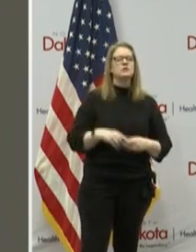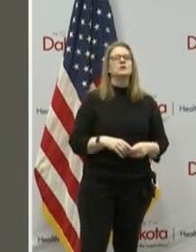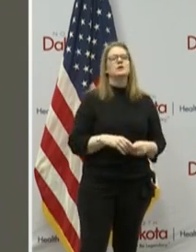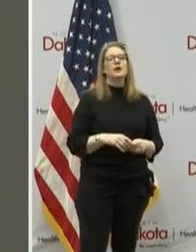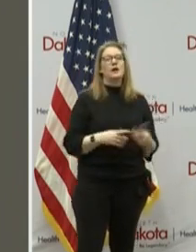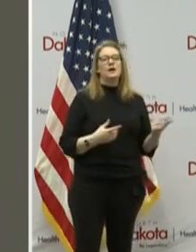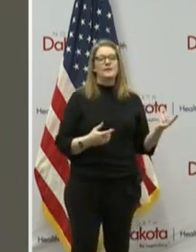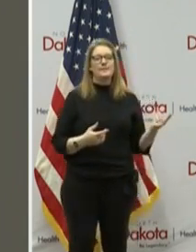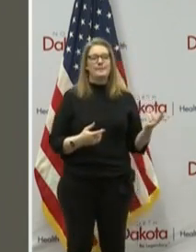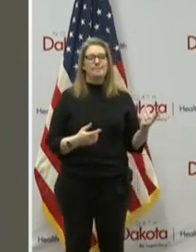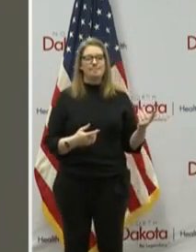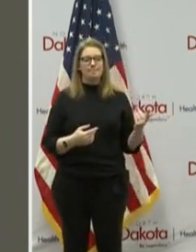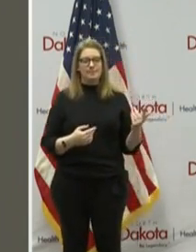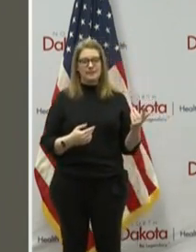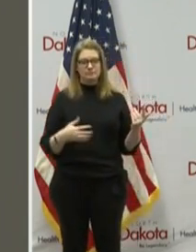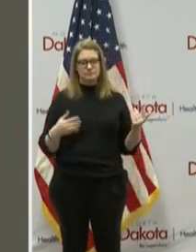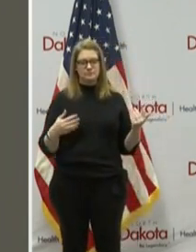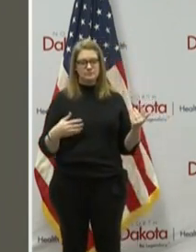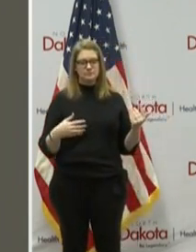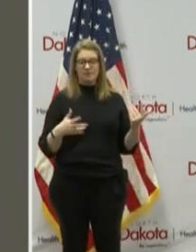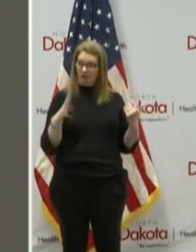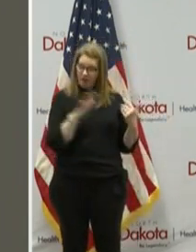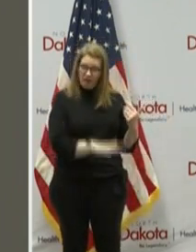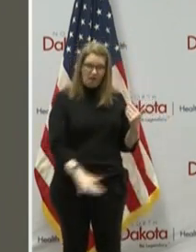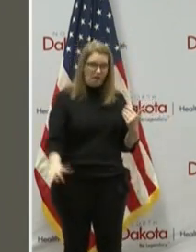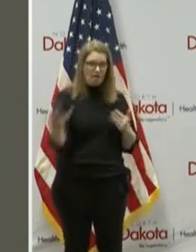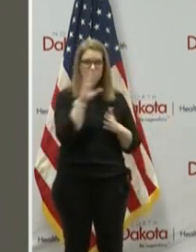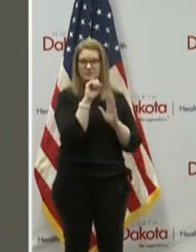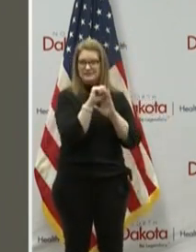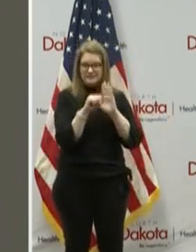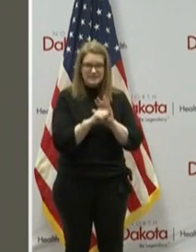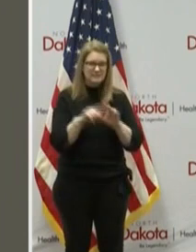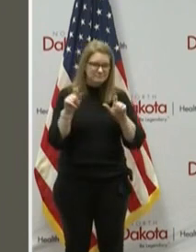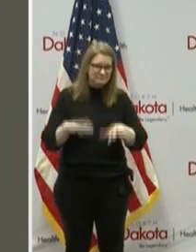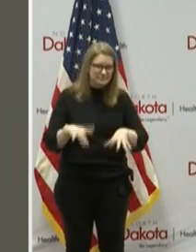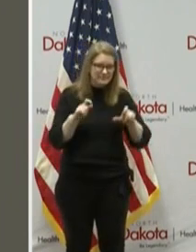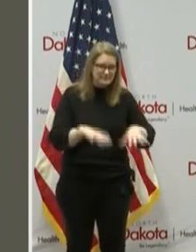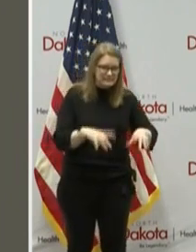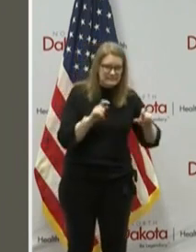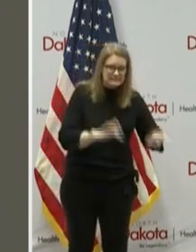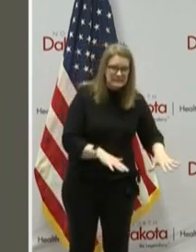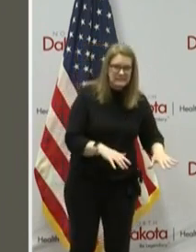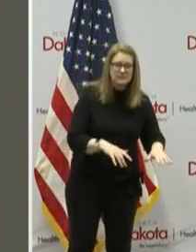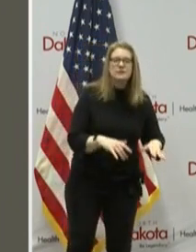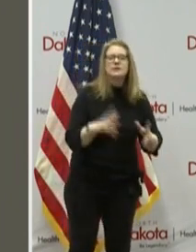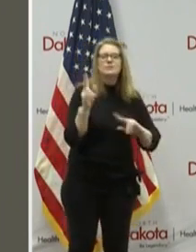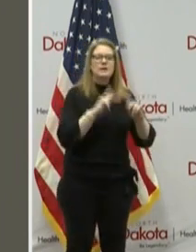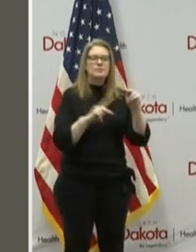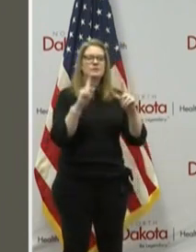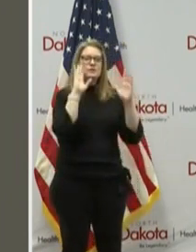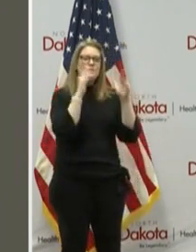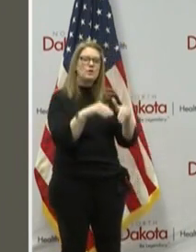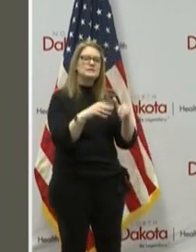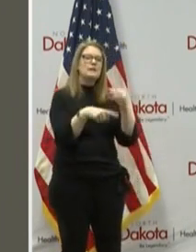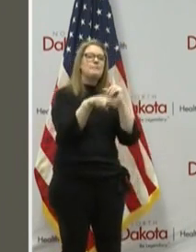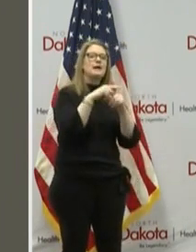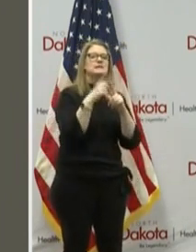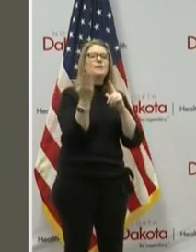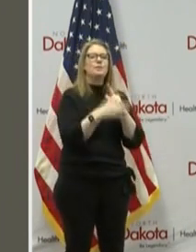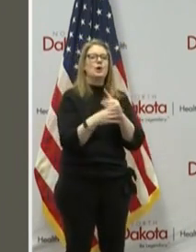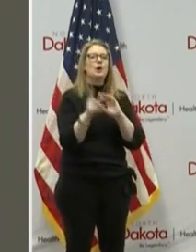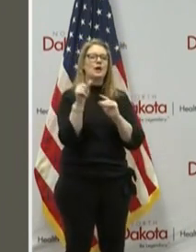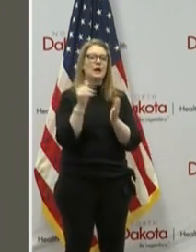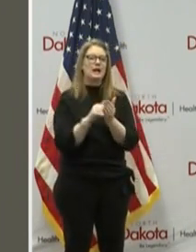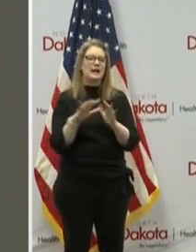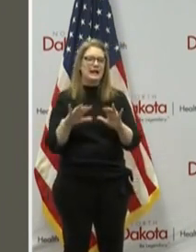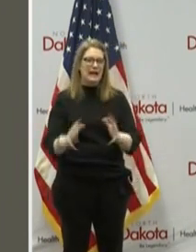But again, we are doing testing across the state, and again, people should focus on positives per capita to take a